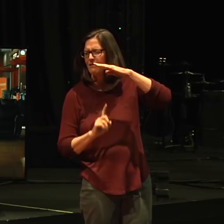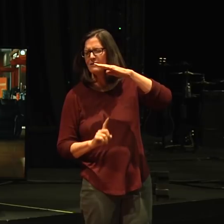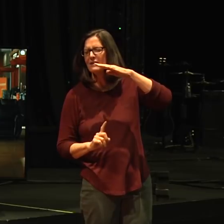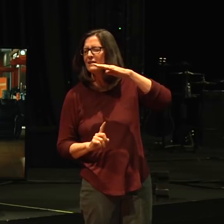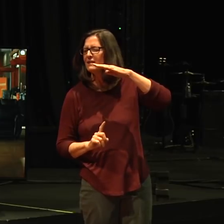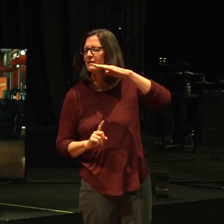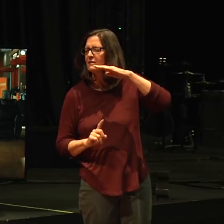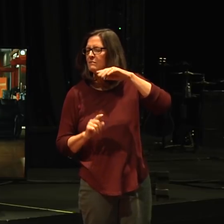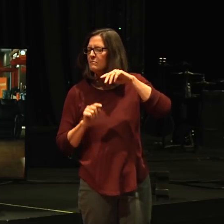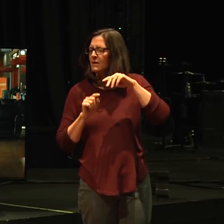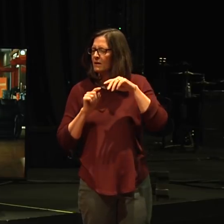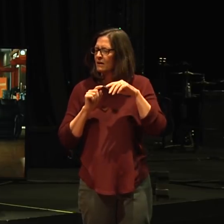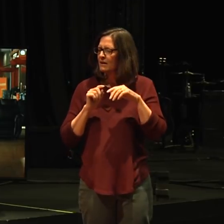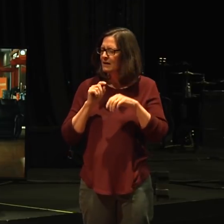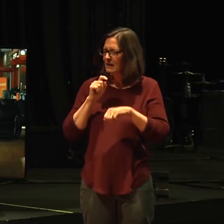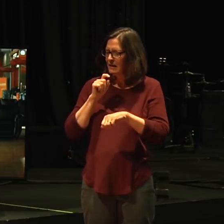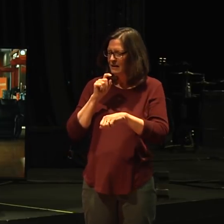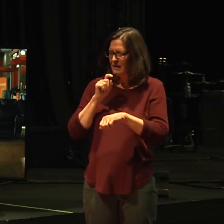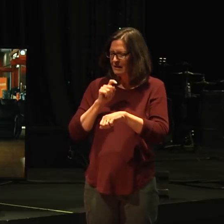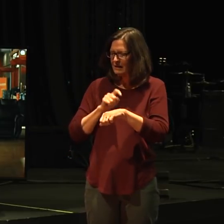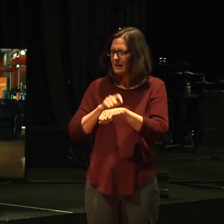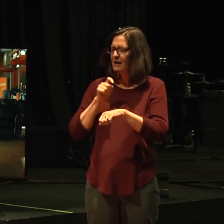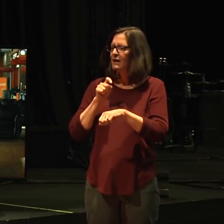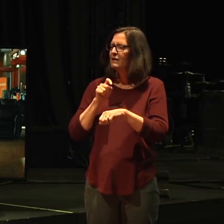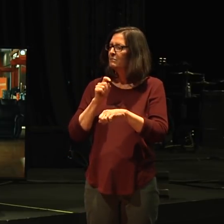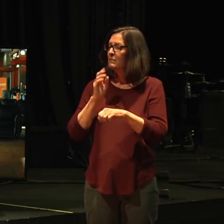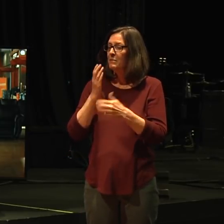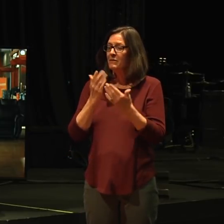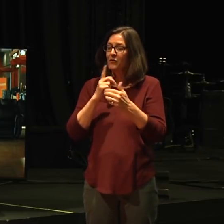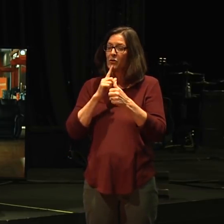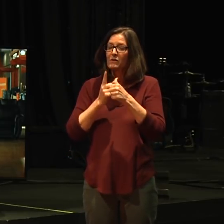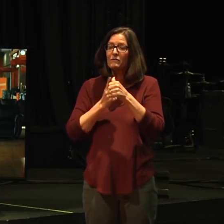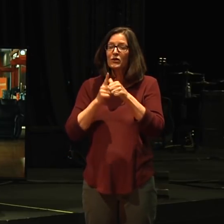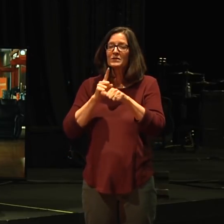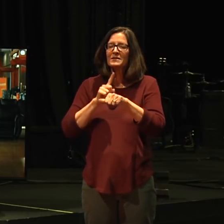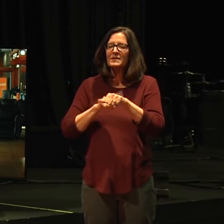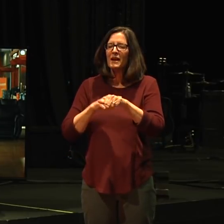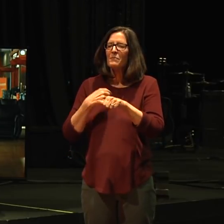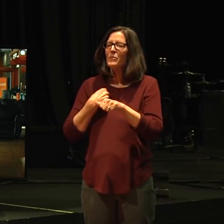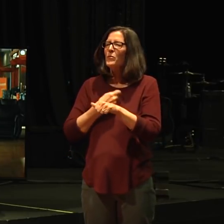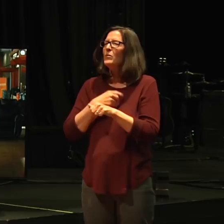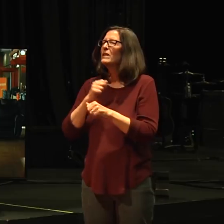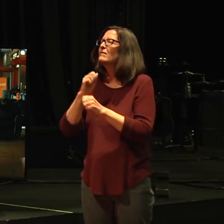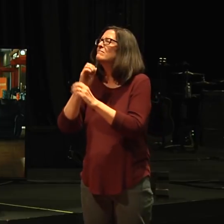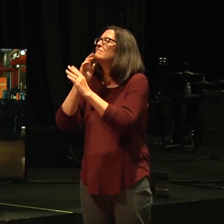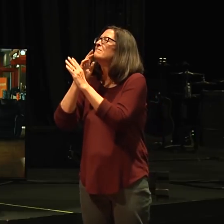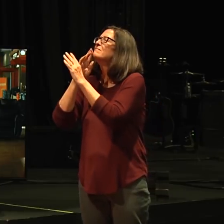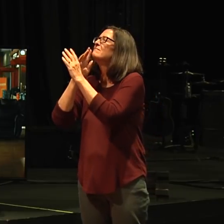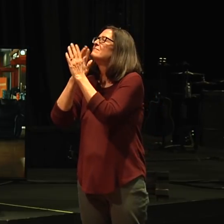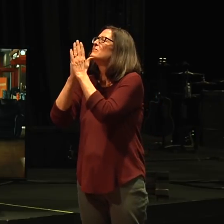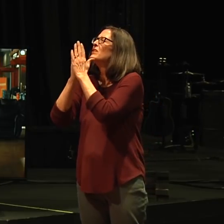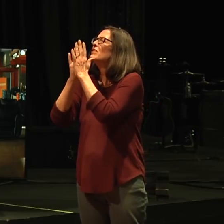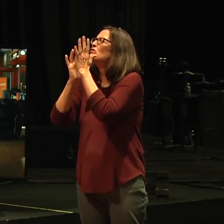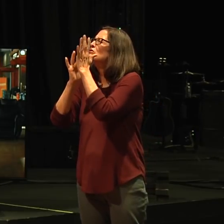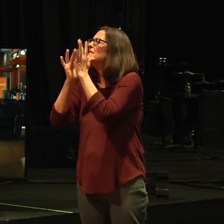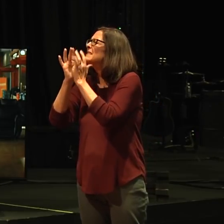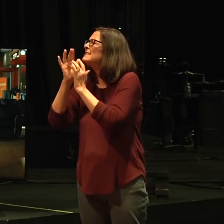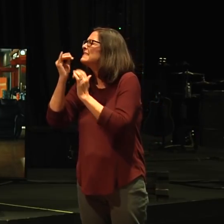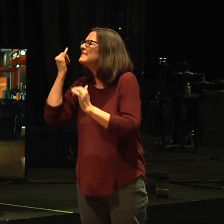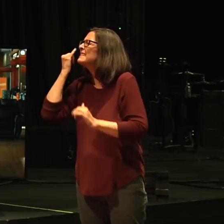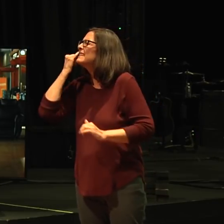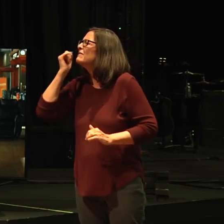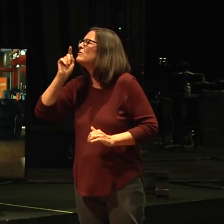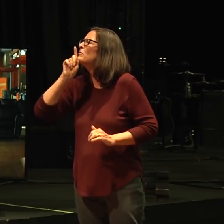And in this time, maybe for the first time ever, we're just gonna whisper a prayer going, hey, Jesus, if you're there, I need